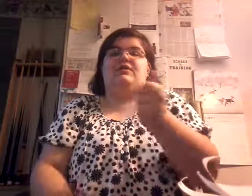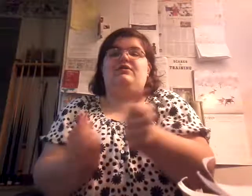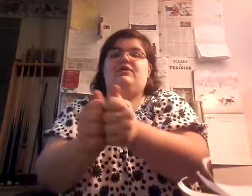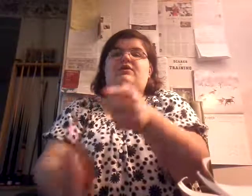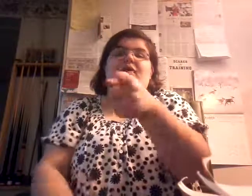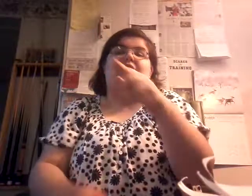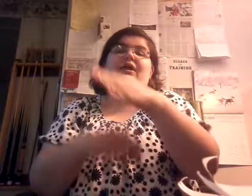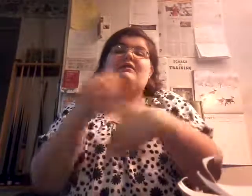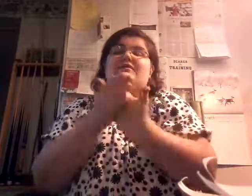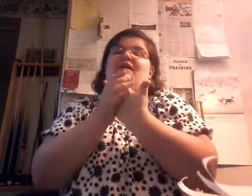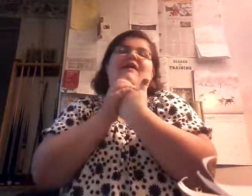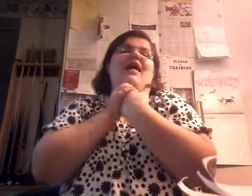with you all. So,